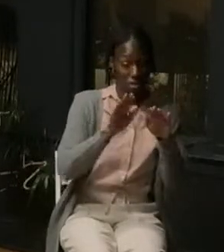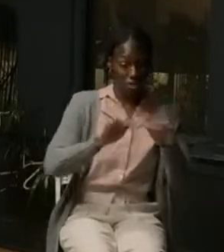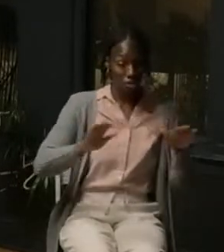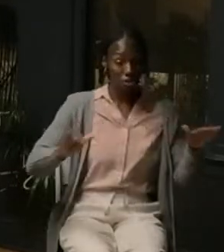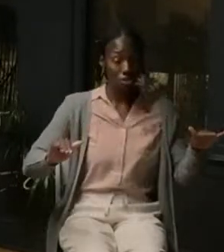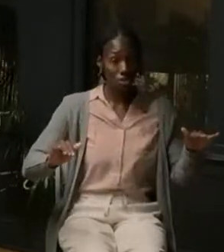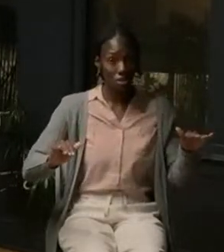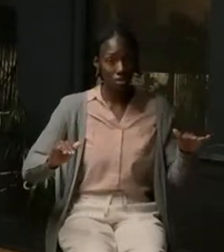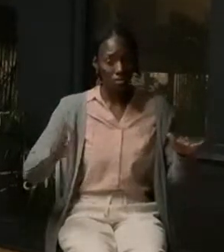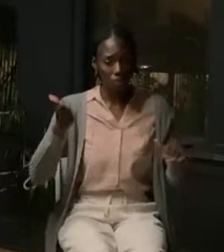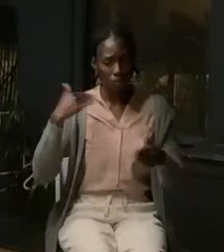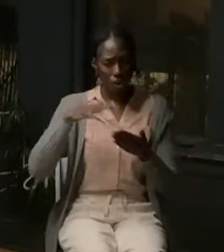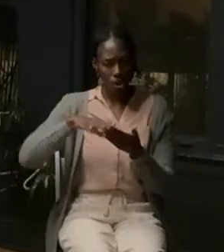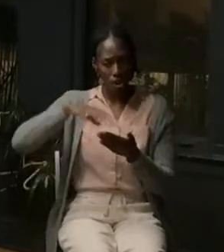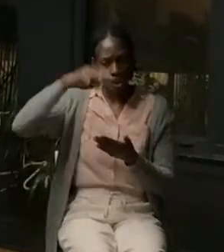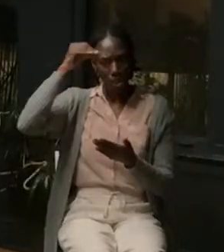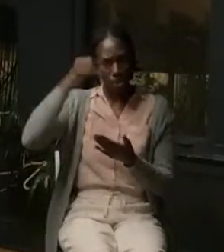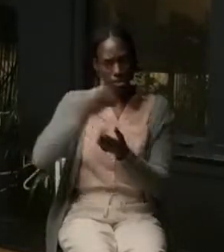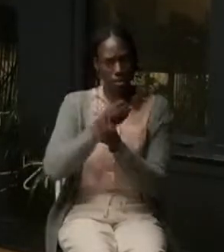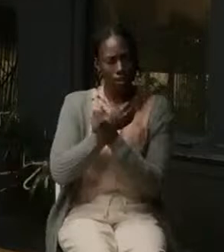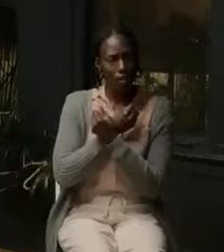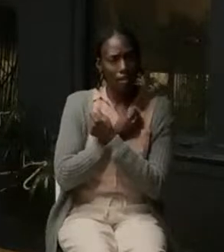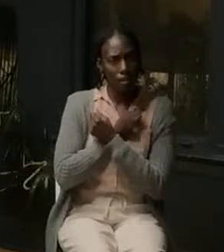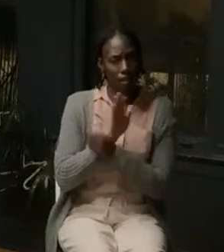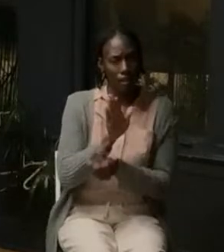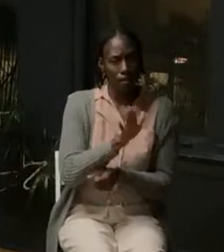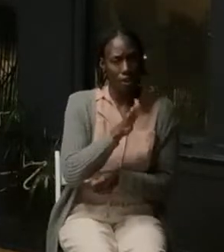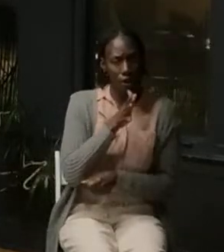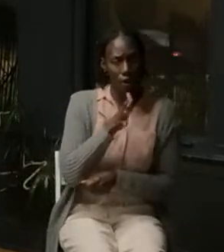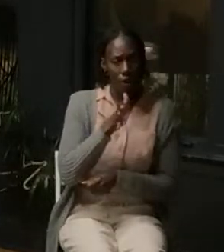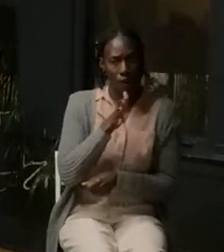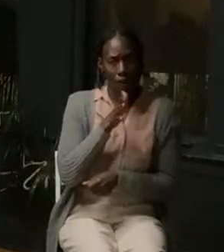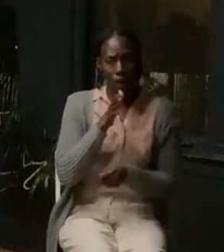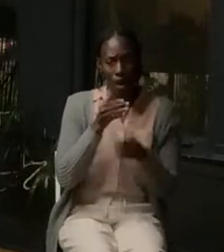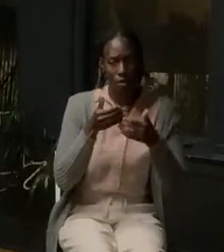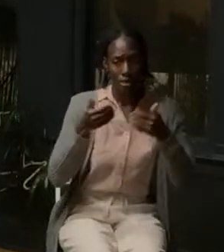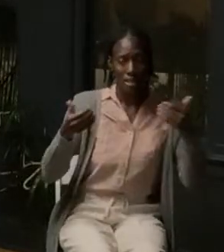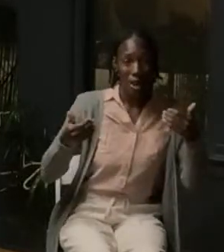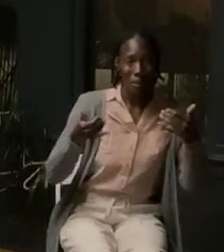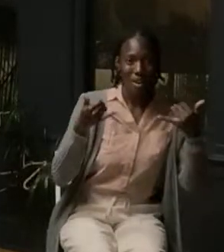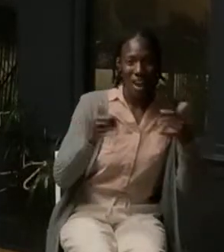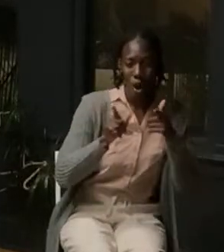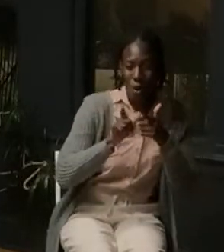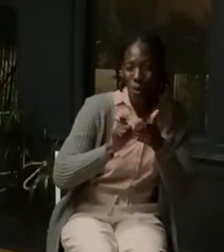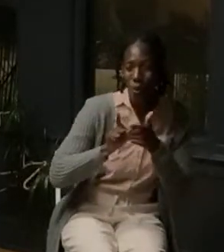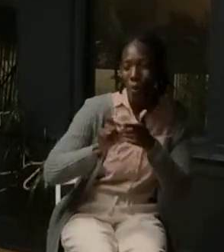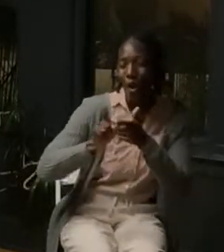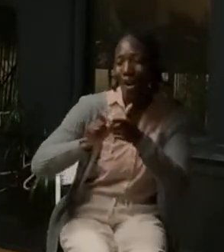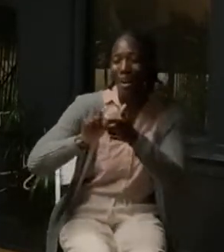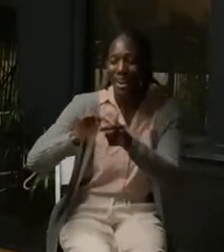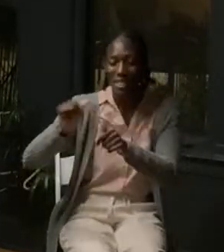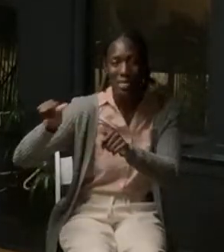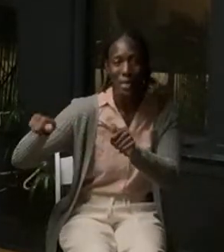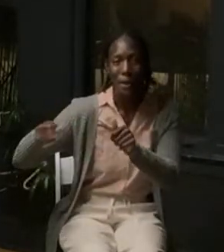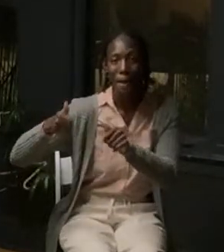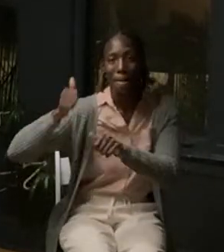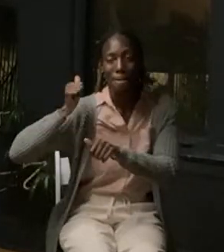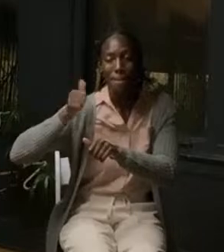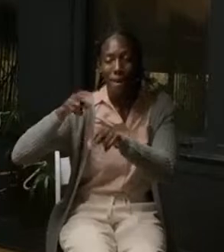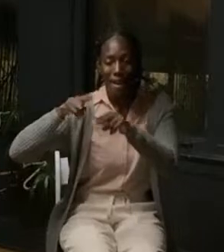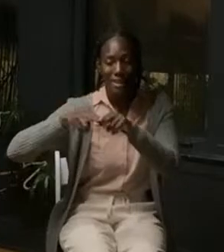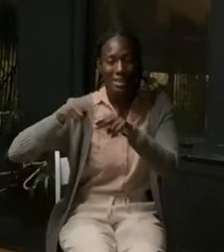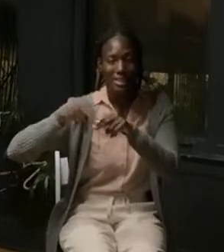love their mothers while they were away, running to the back seat of idling cars,